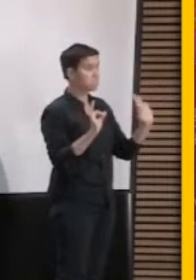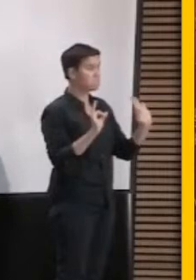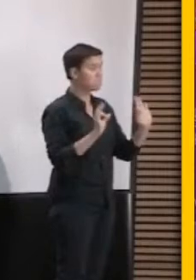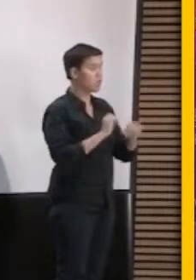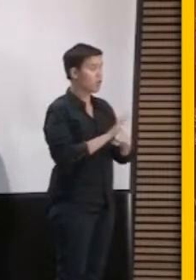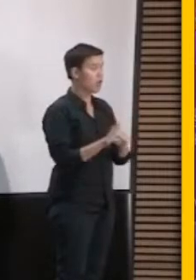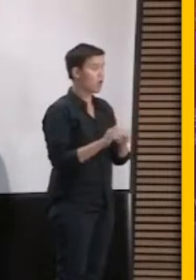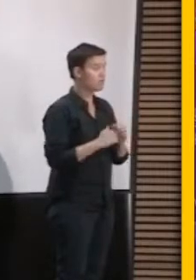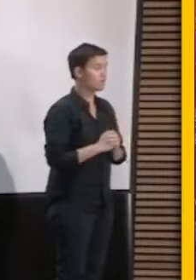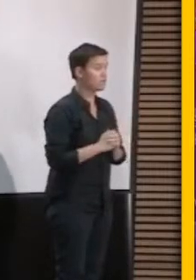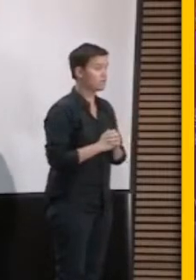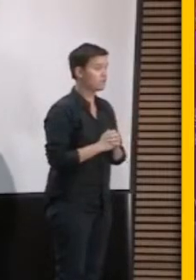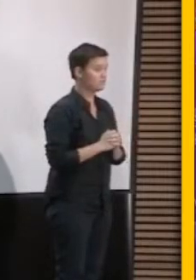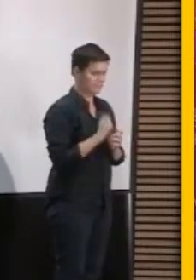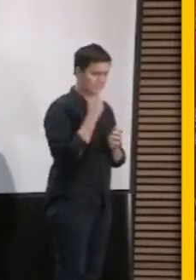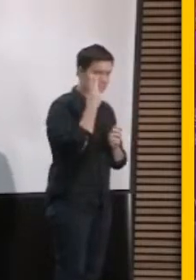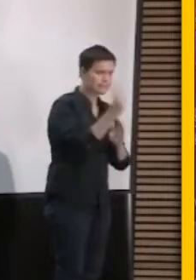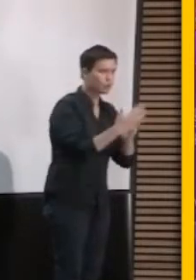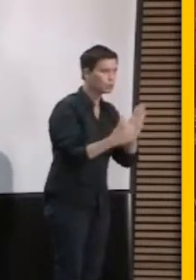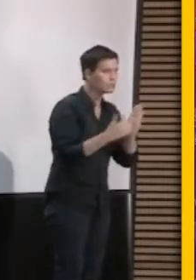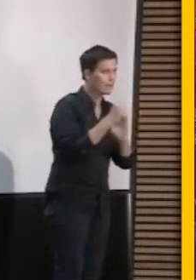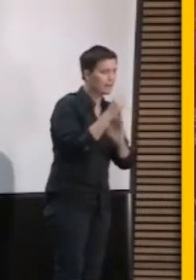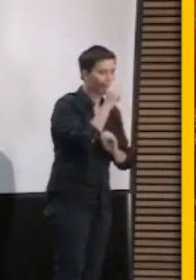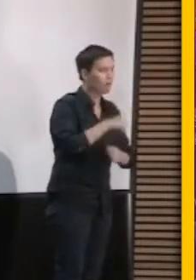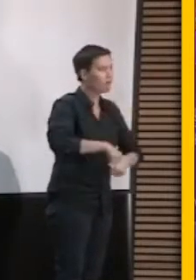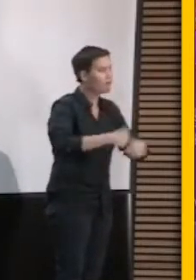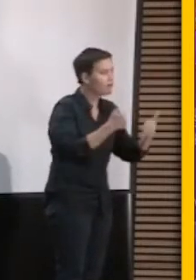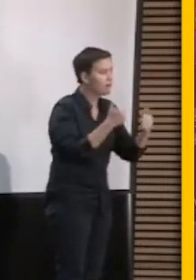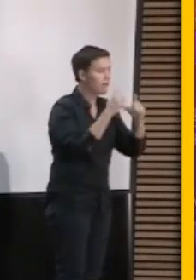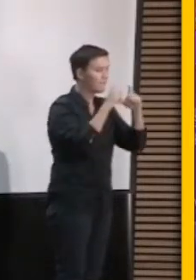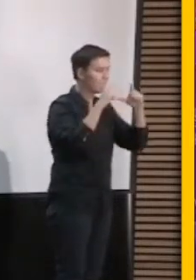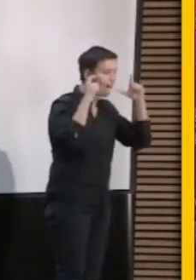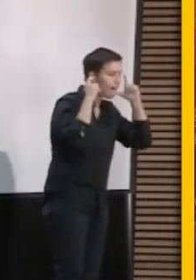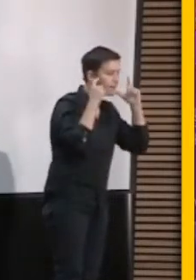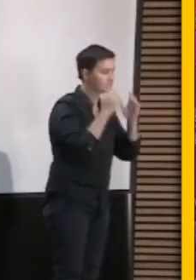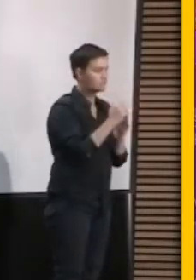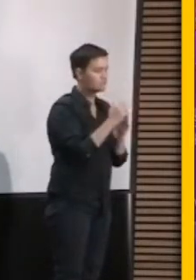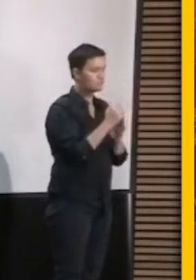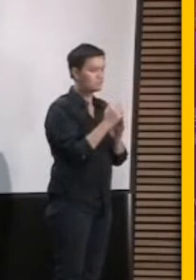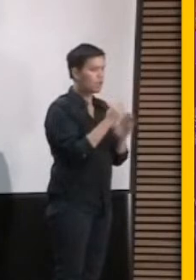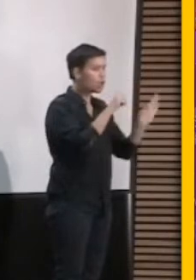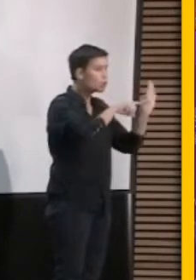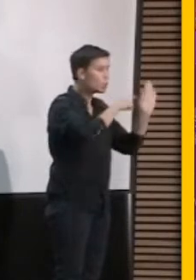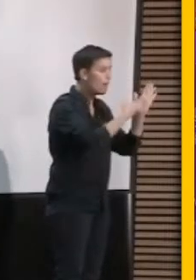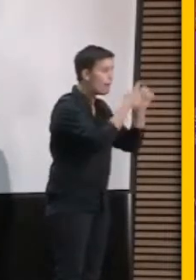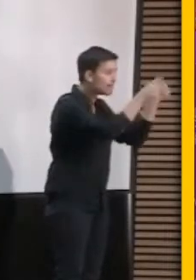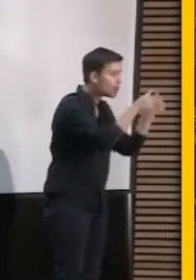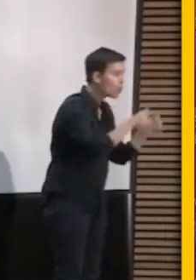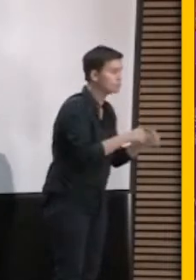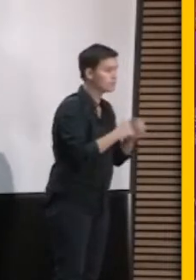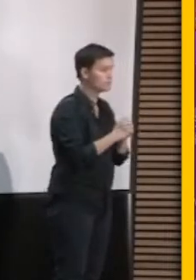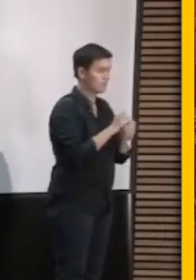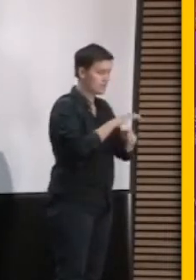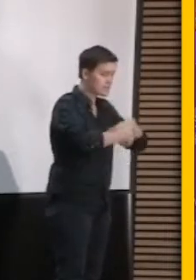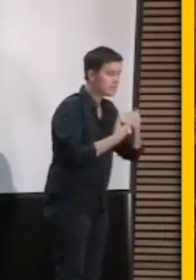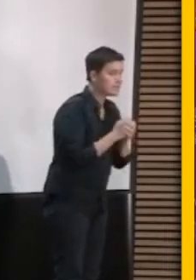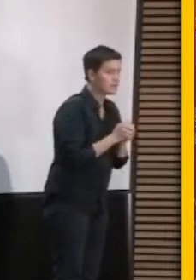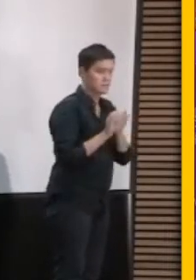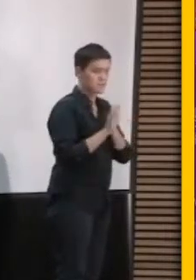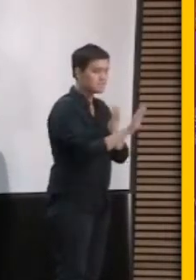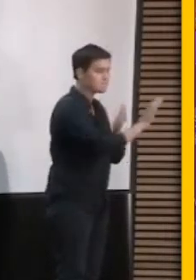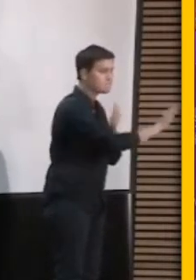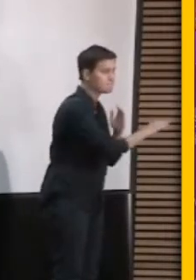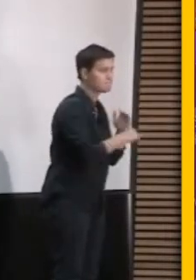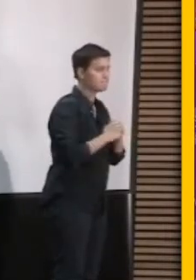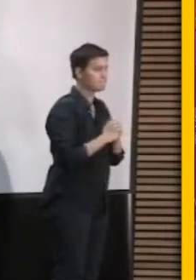seen New Zealanders lift their actions to donning masks and face coverings, businesses putting up their QR code posters, and people keeping a record of